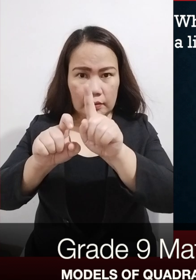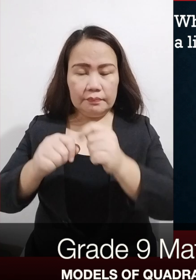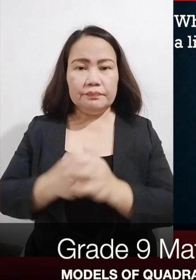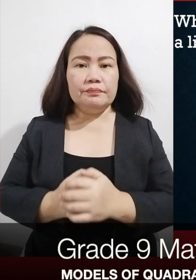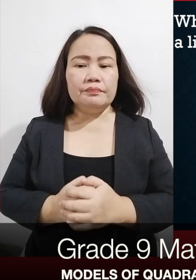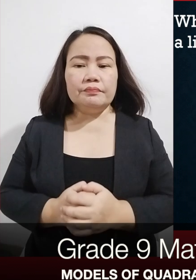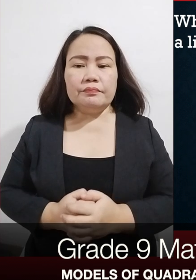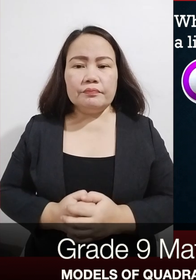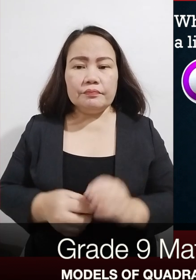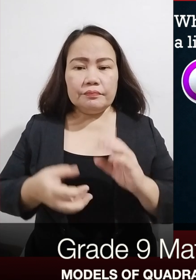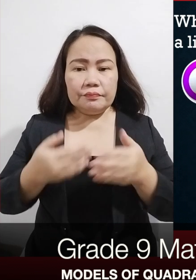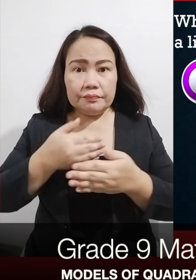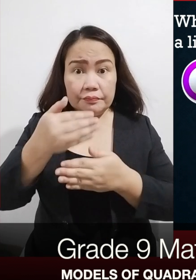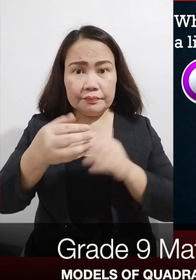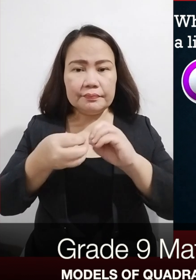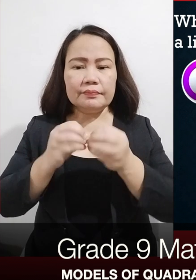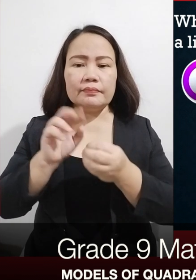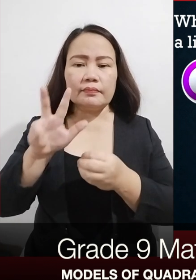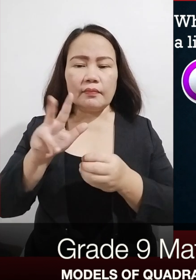Next.